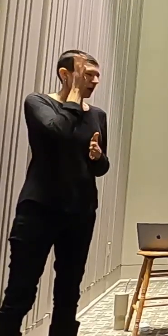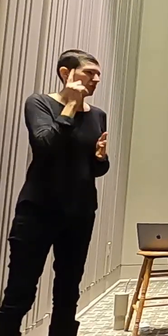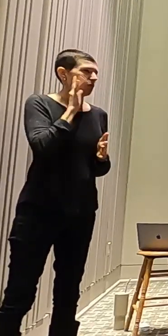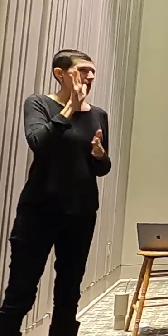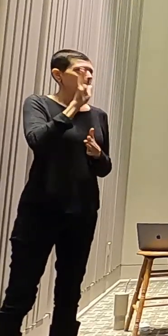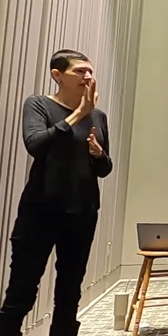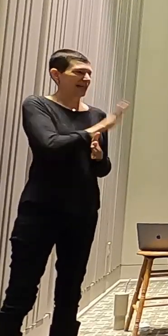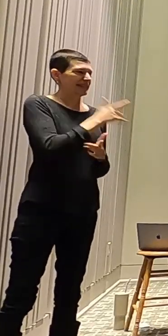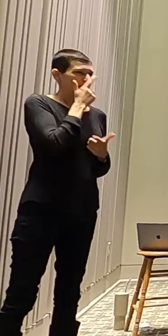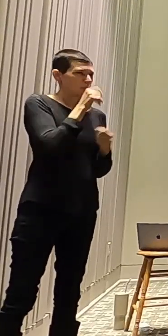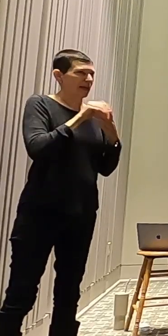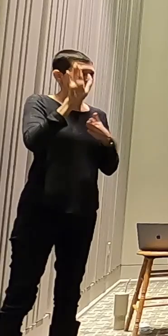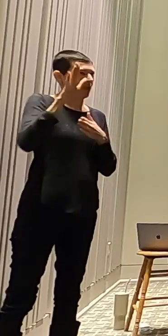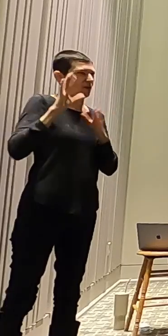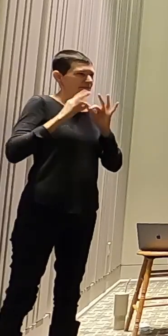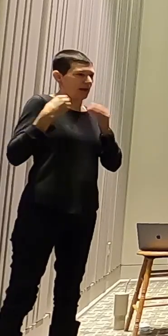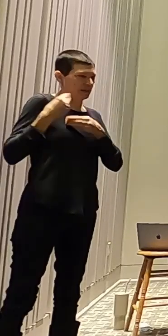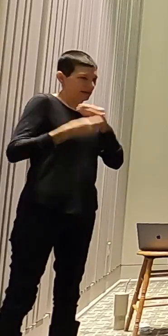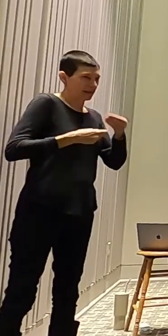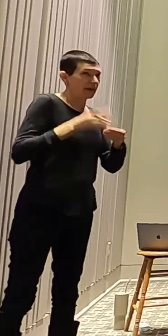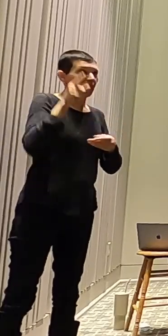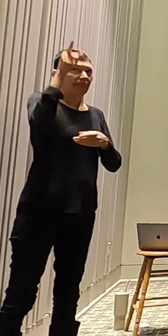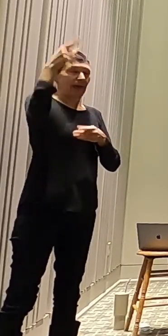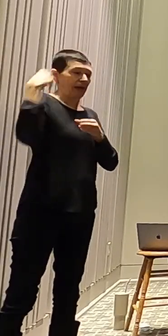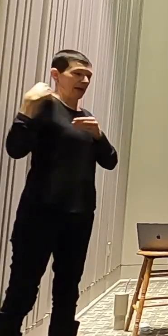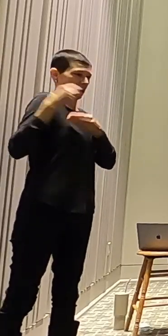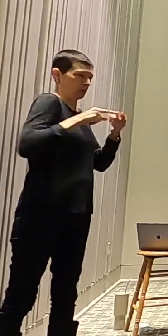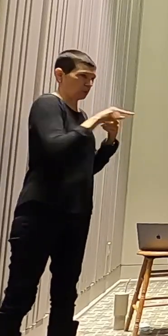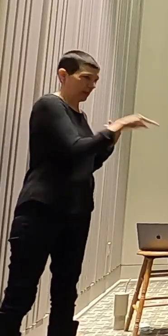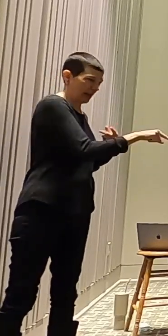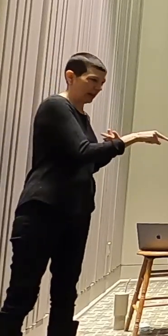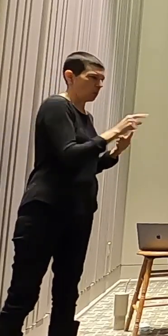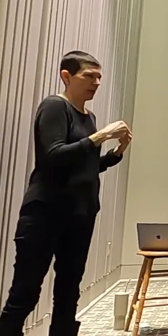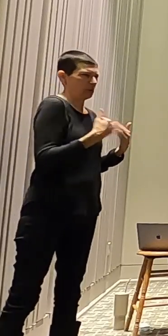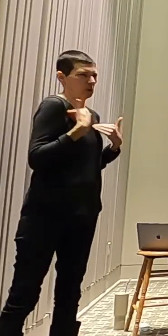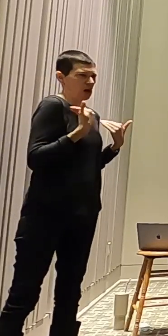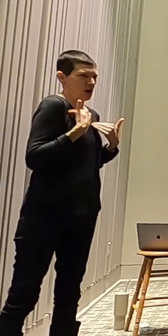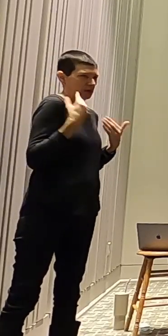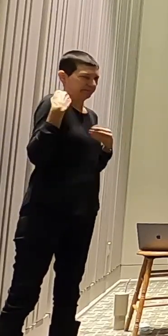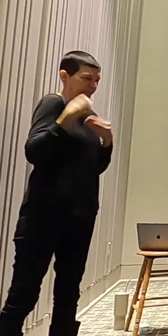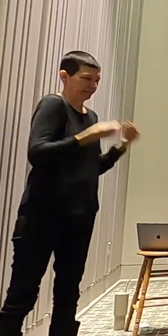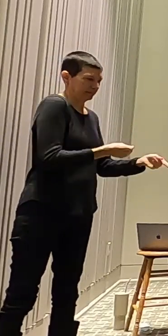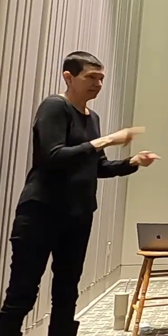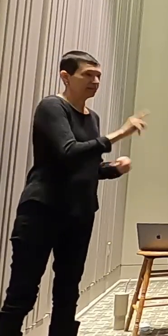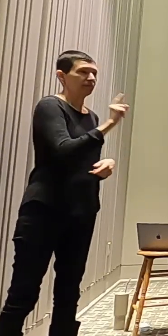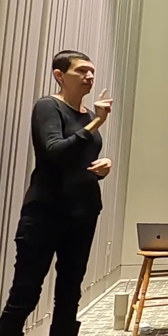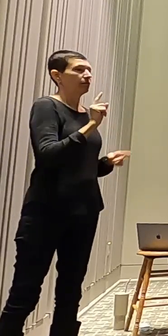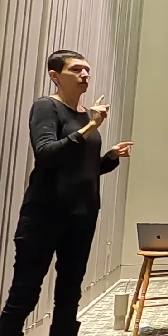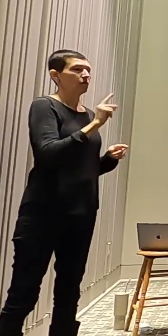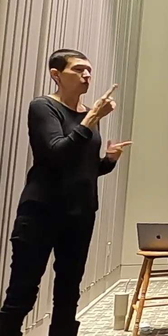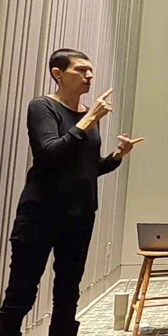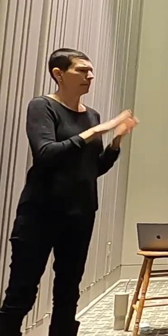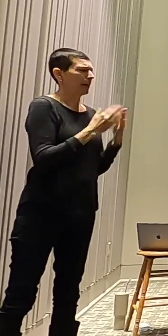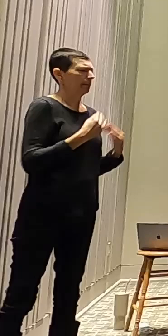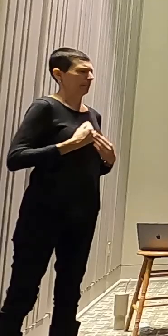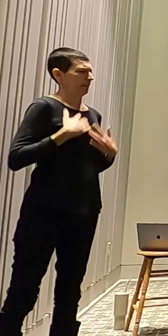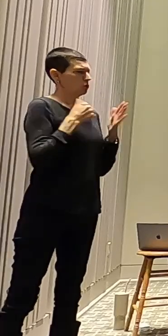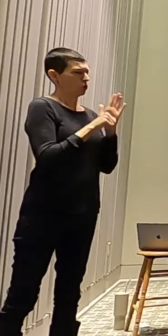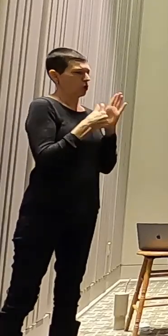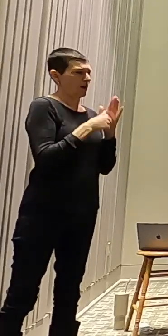their heritage, as they passed along their traditions to him at a very young age. He first was inspired to carve